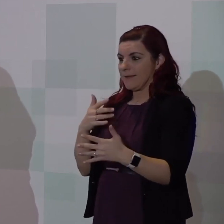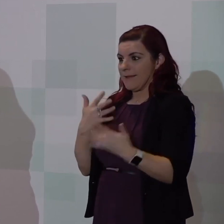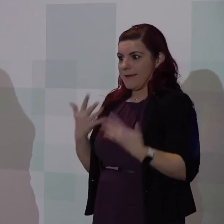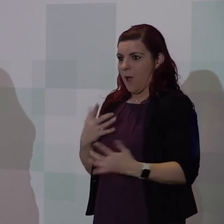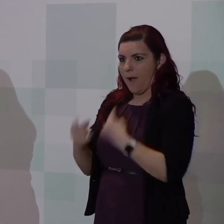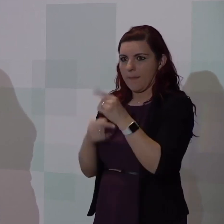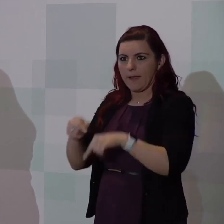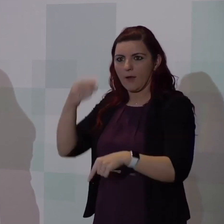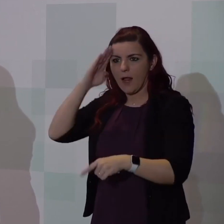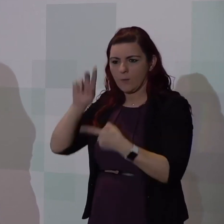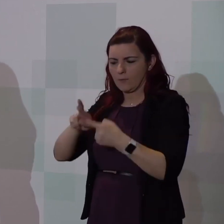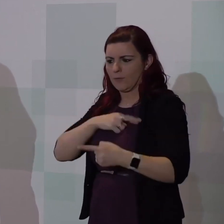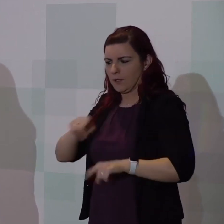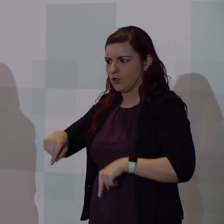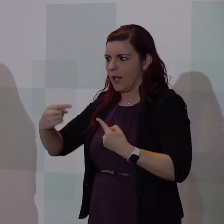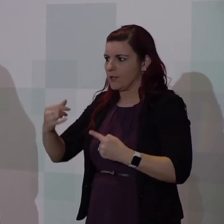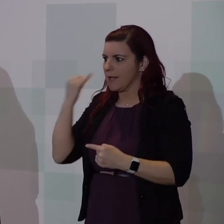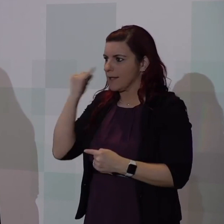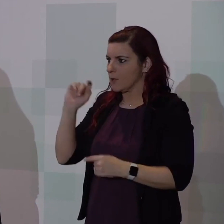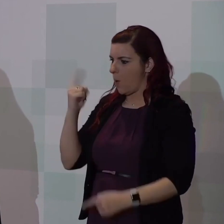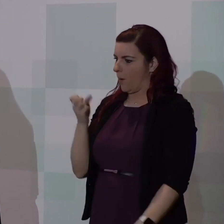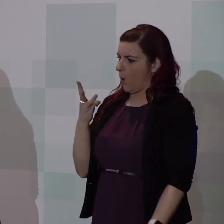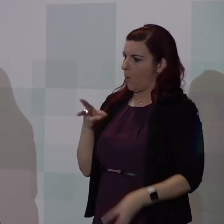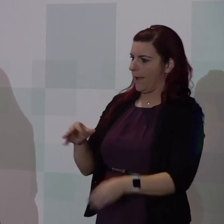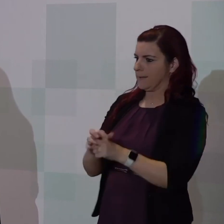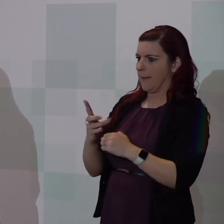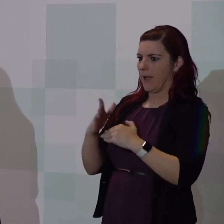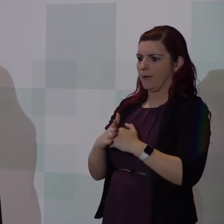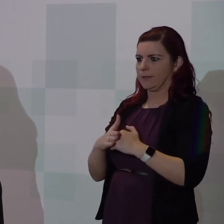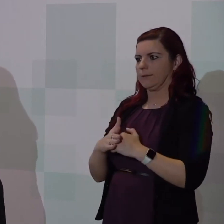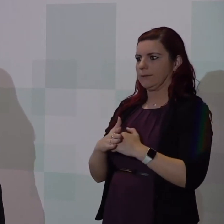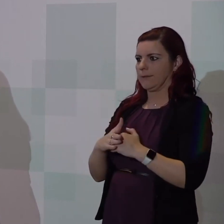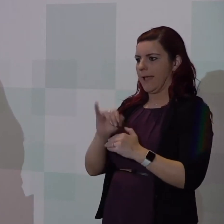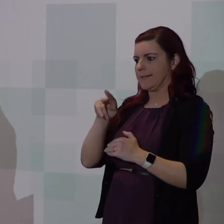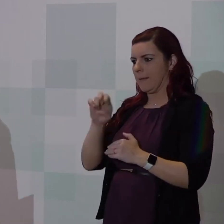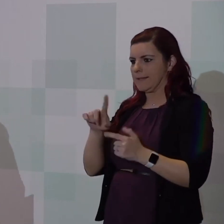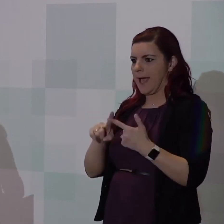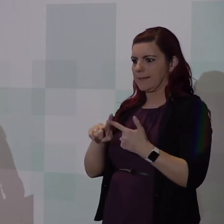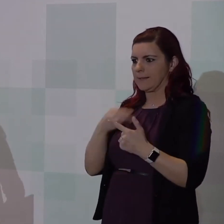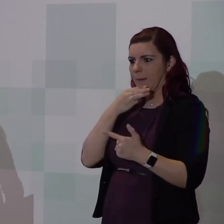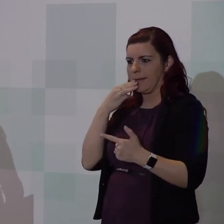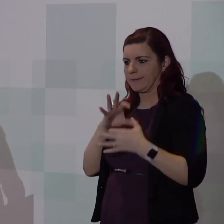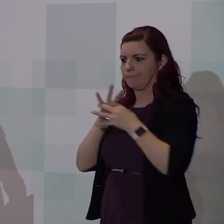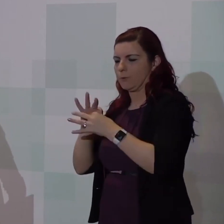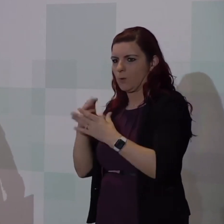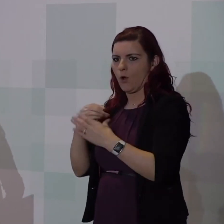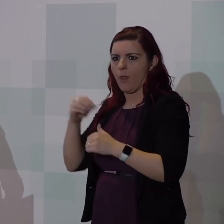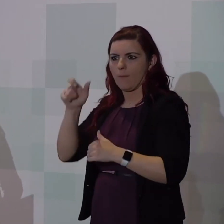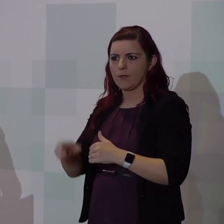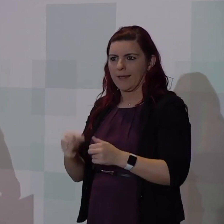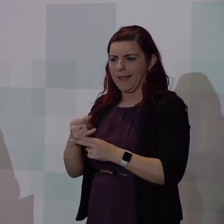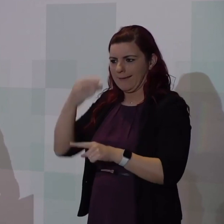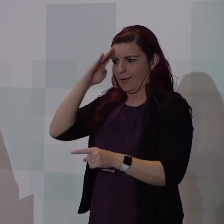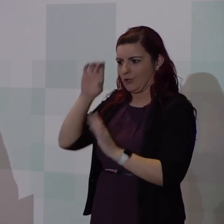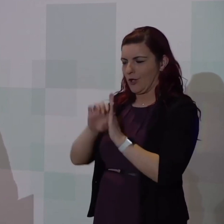fundamentally challenge the notion that there's only one way to be married, intimate and committed to another person in the